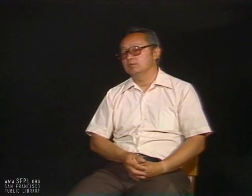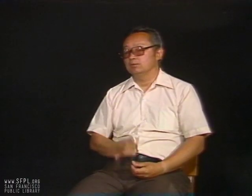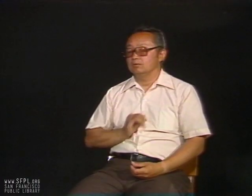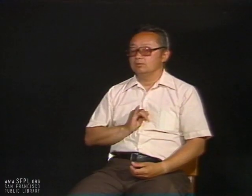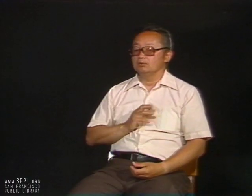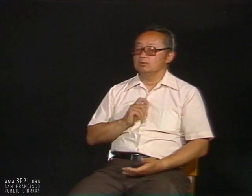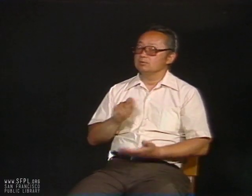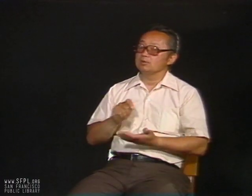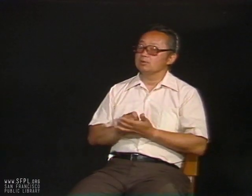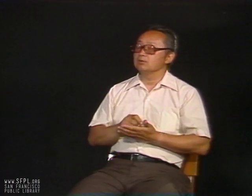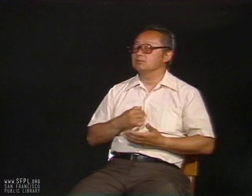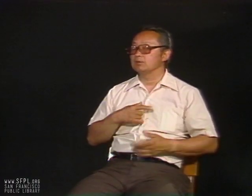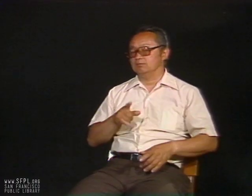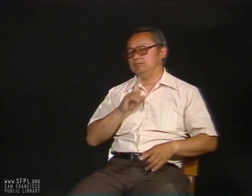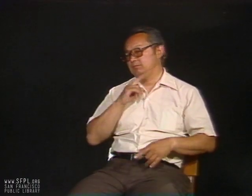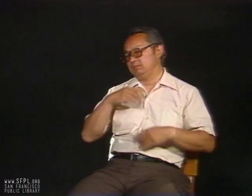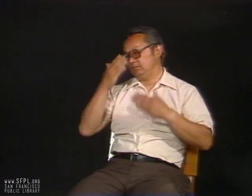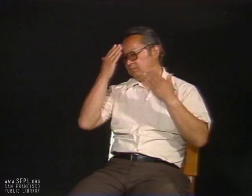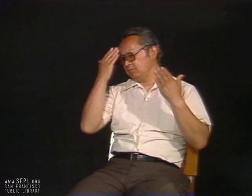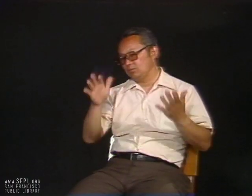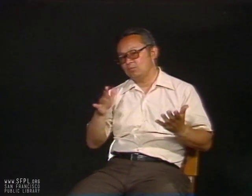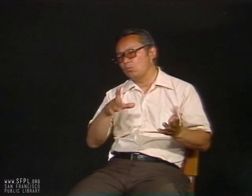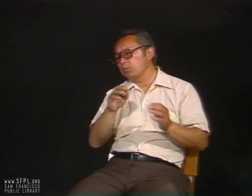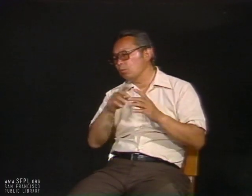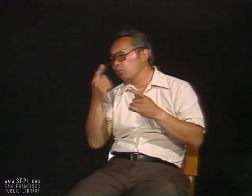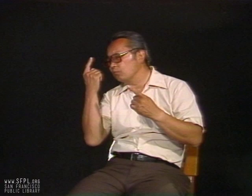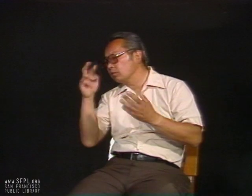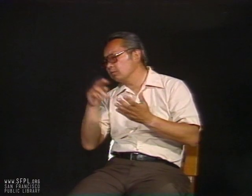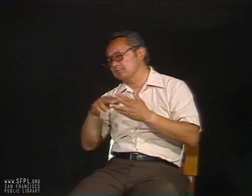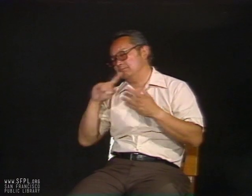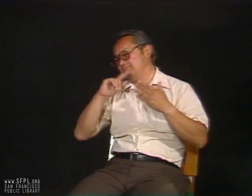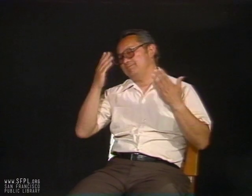At that time, I didn't know the reason for the meeting, and I didn't understand.